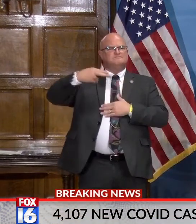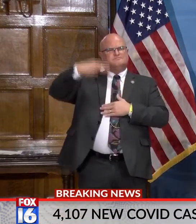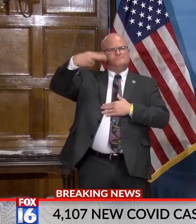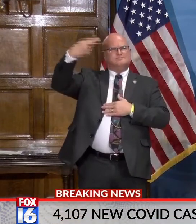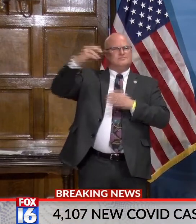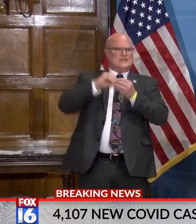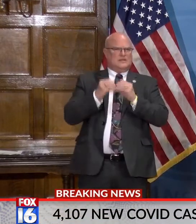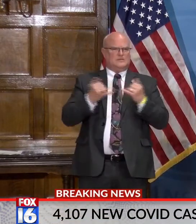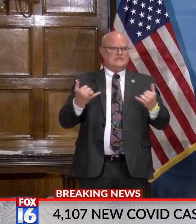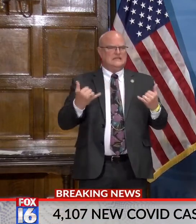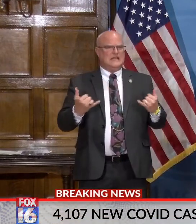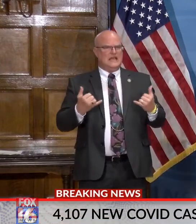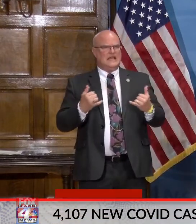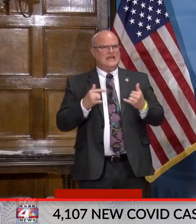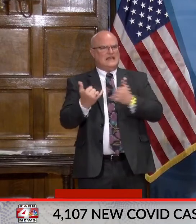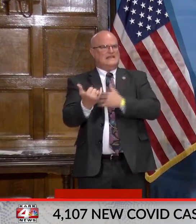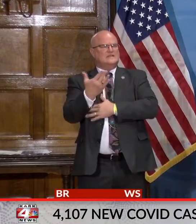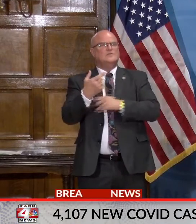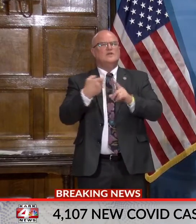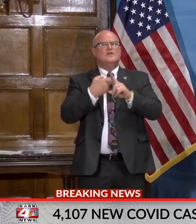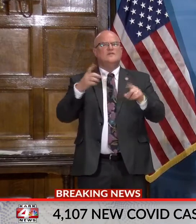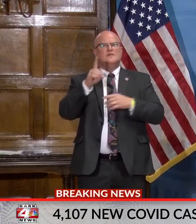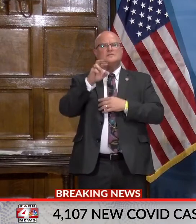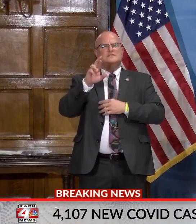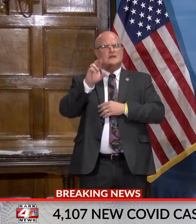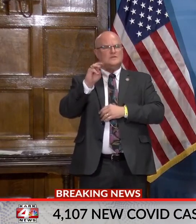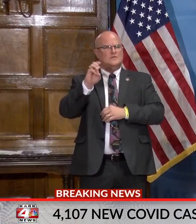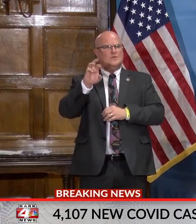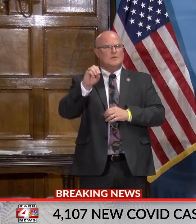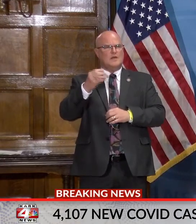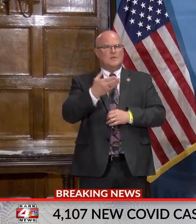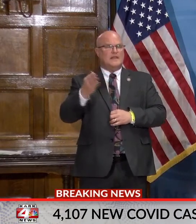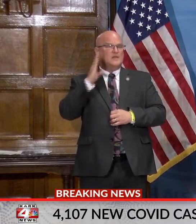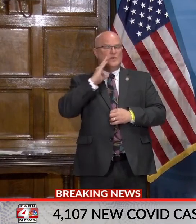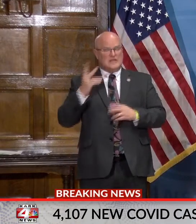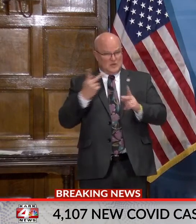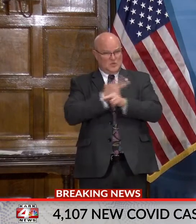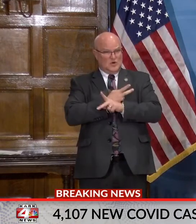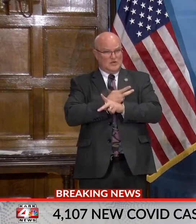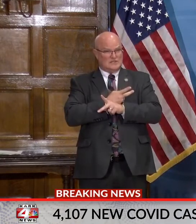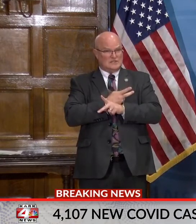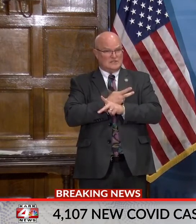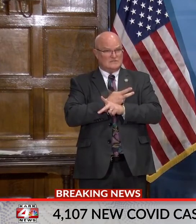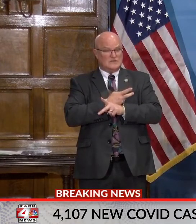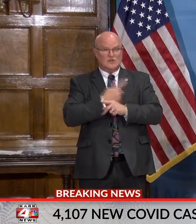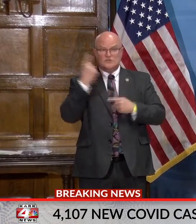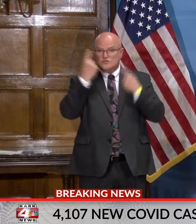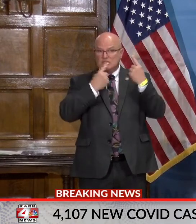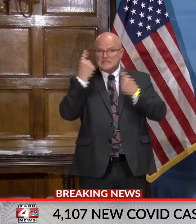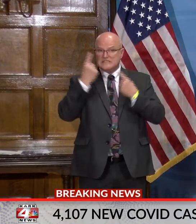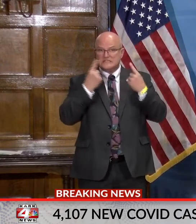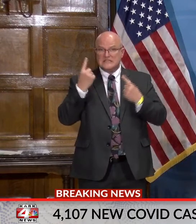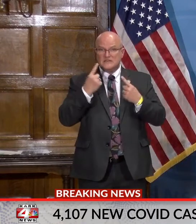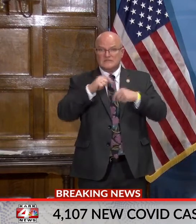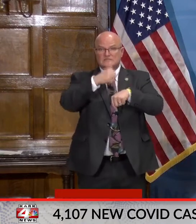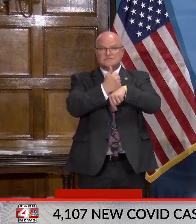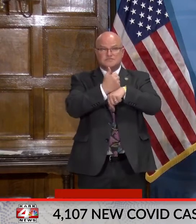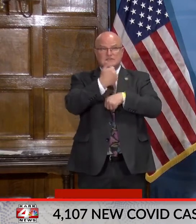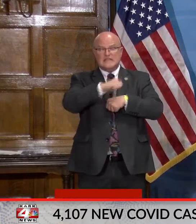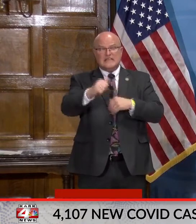numbers today, and this warning from Dr. Romero that things will get worse, are you considering re-implementing